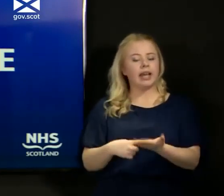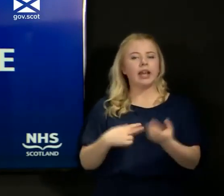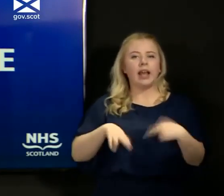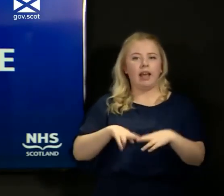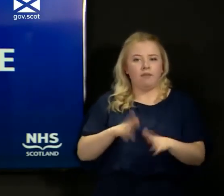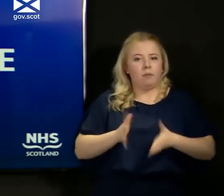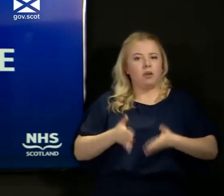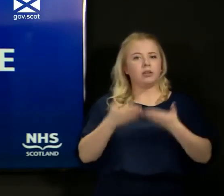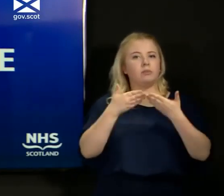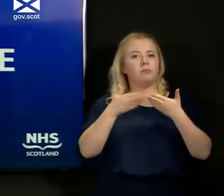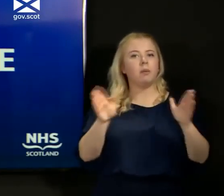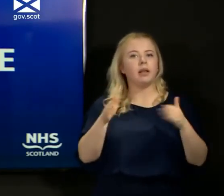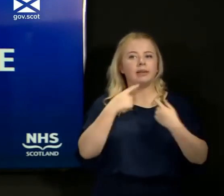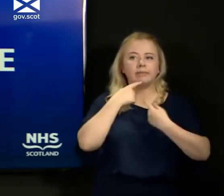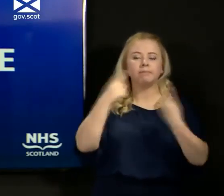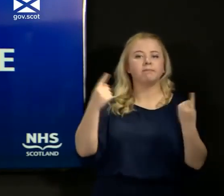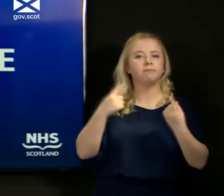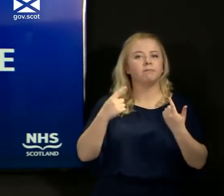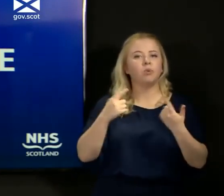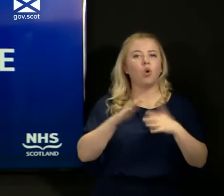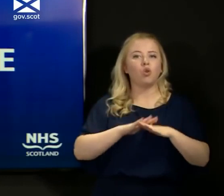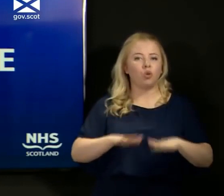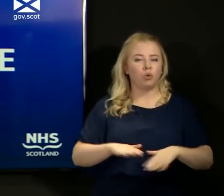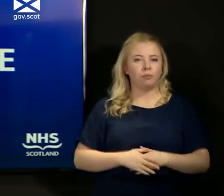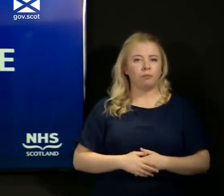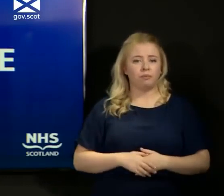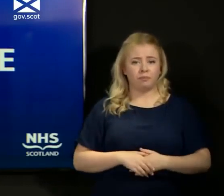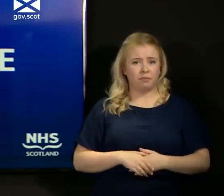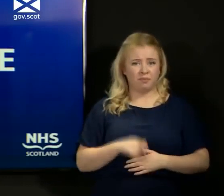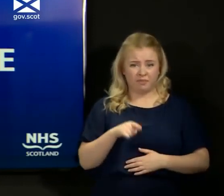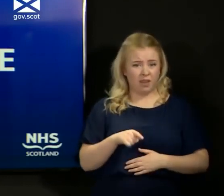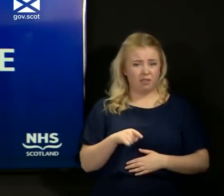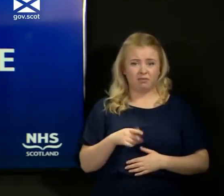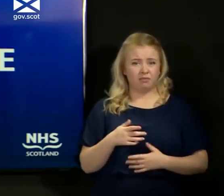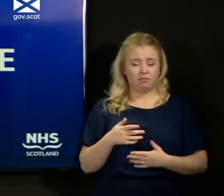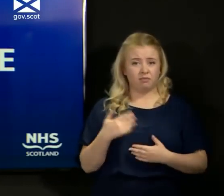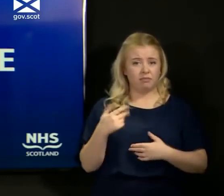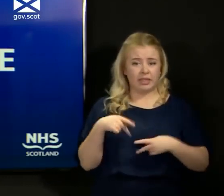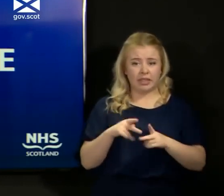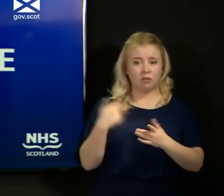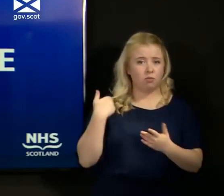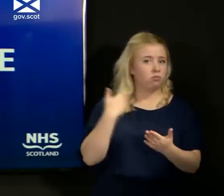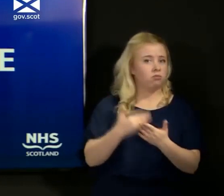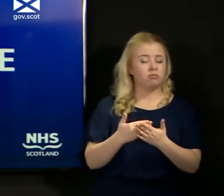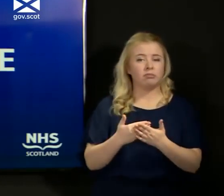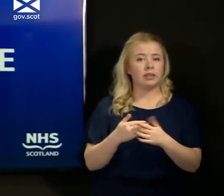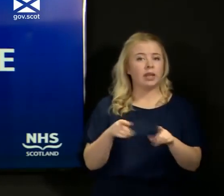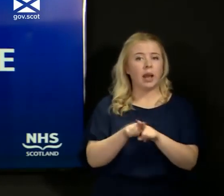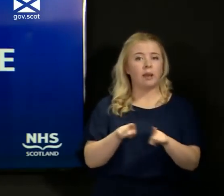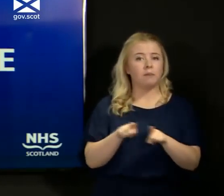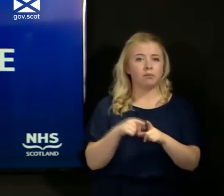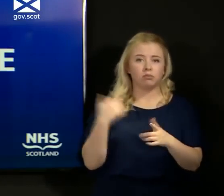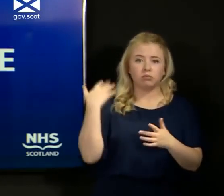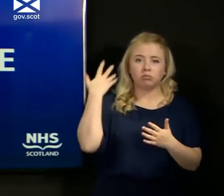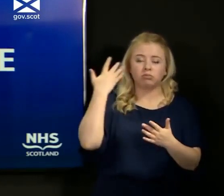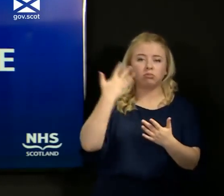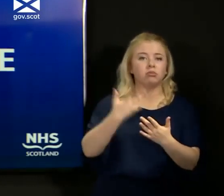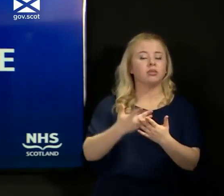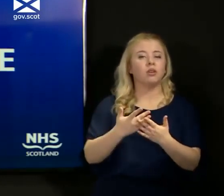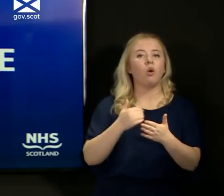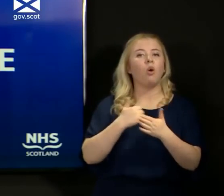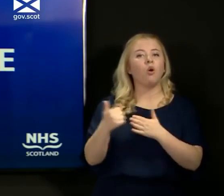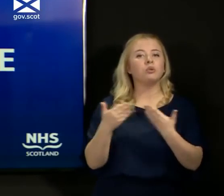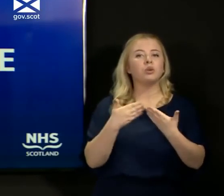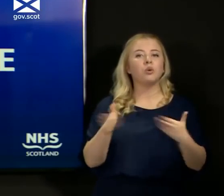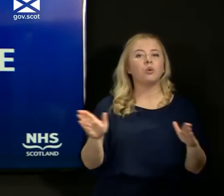public information needs to be given out in relation to that. And that's as I say, that's not a new approach. That's an approach that has always been open